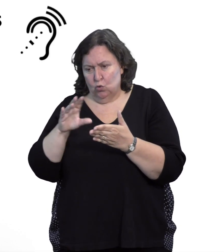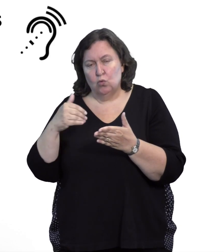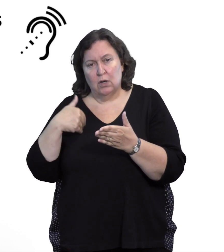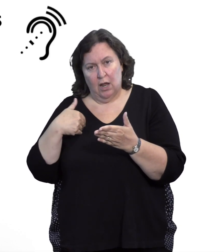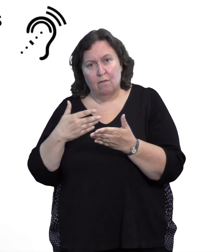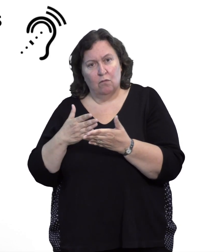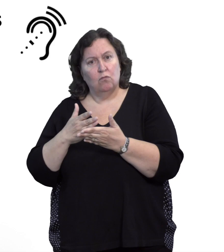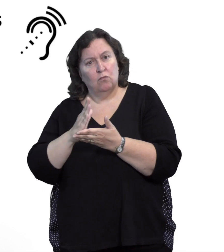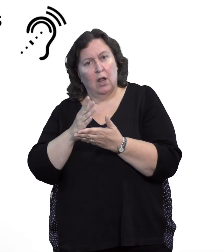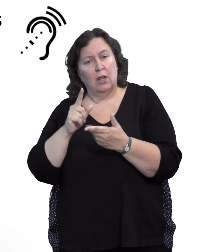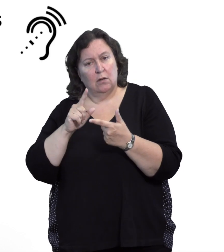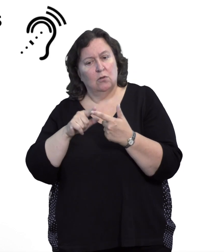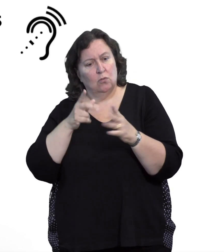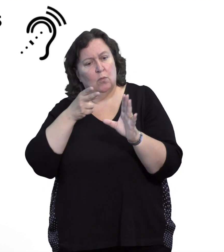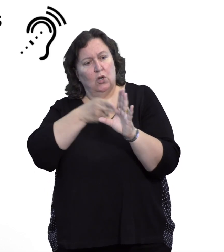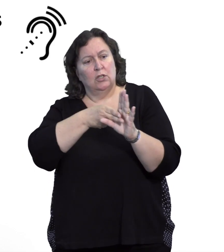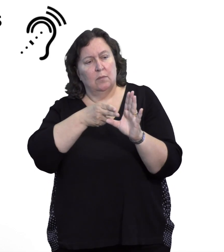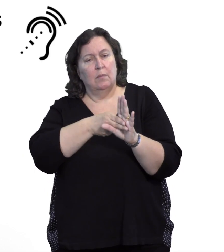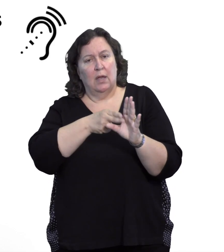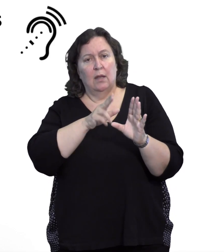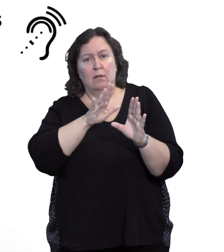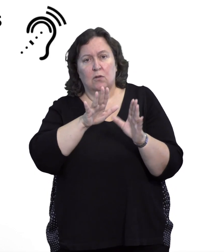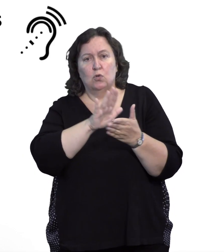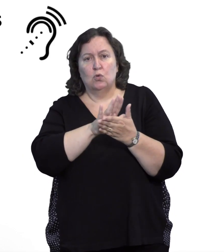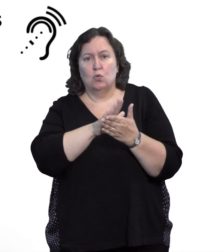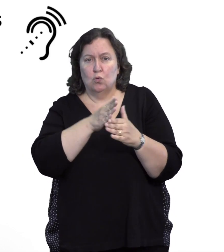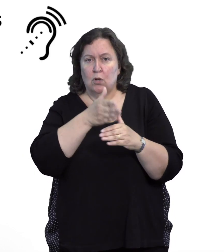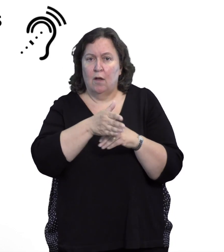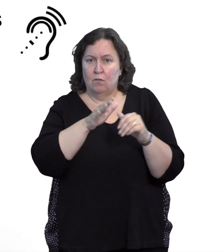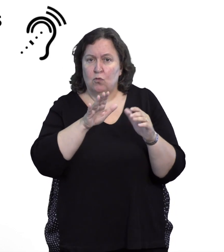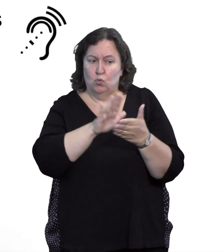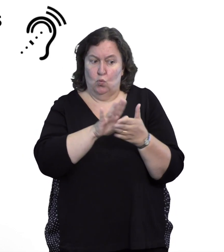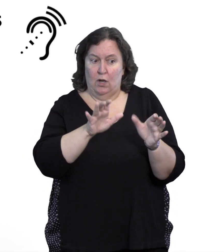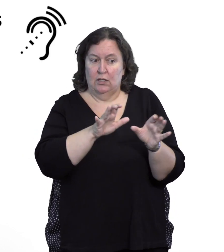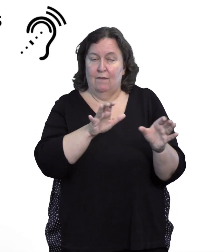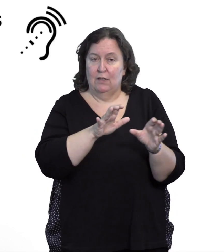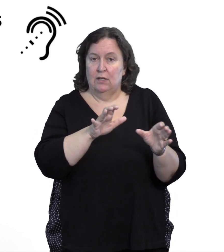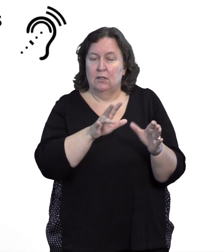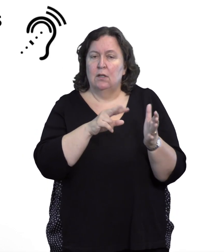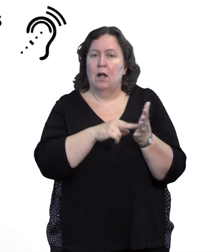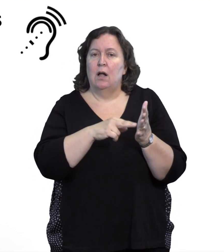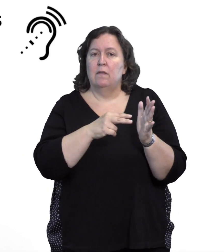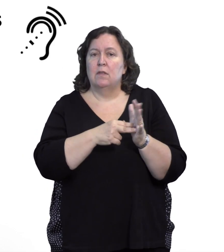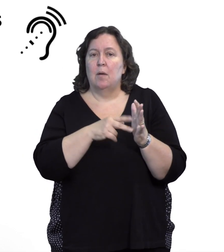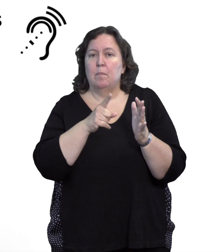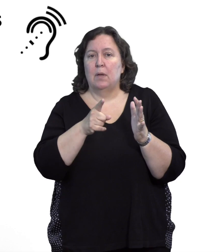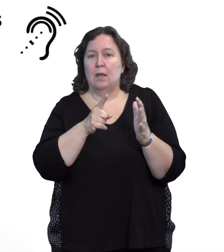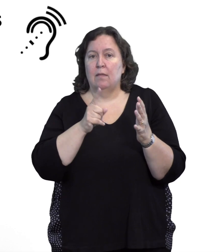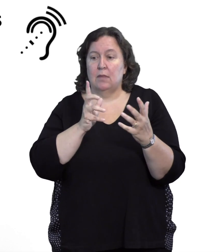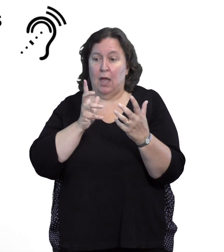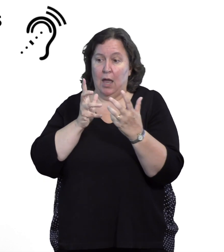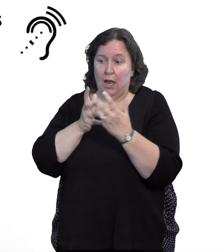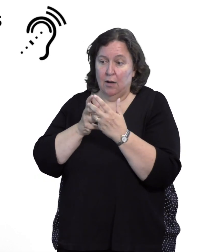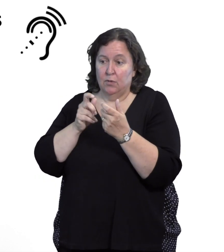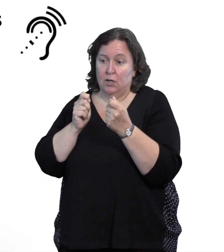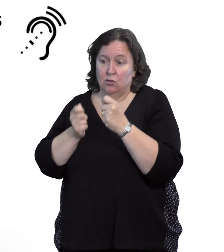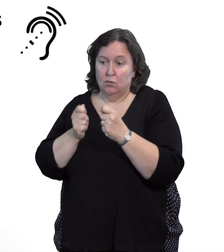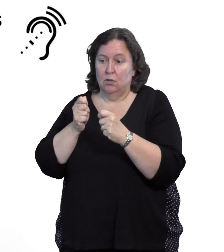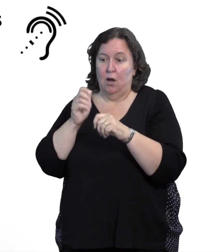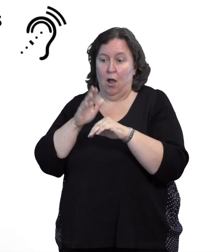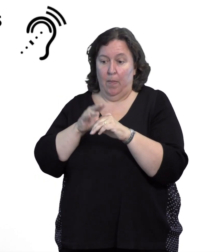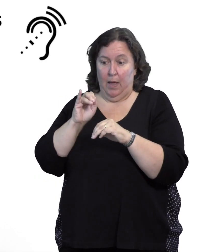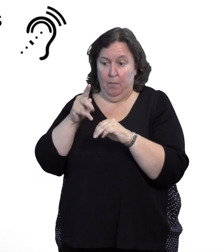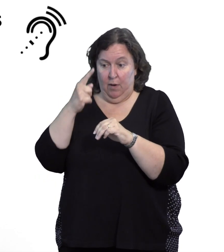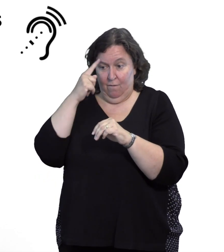disability have the right to an equal opportunity to participate in their school's extracurricular activities. This may mean that